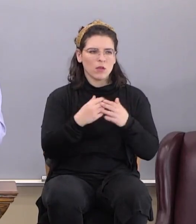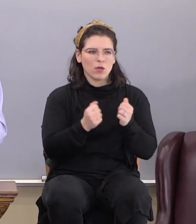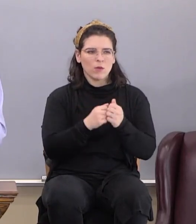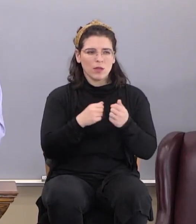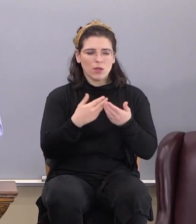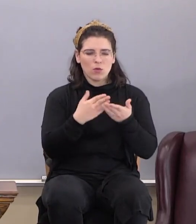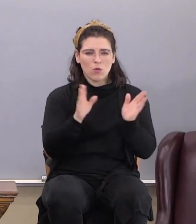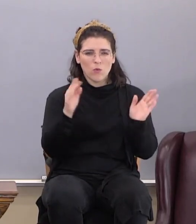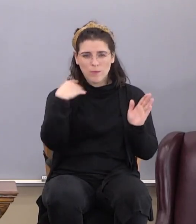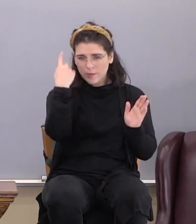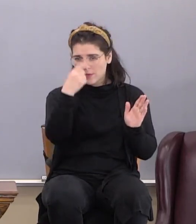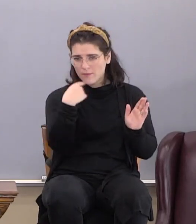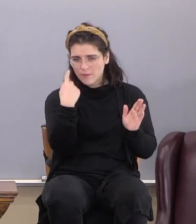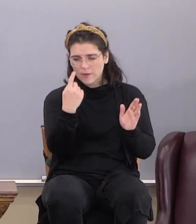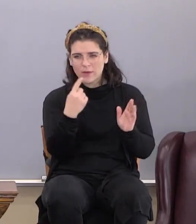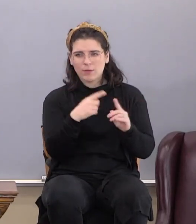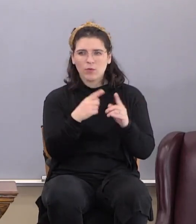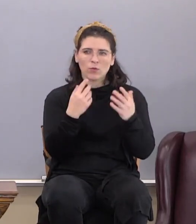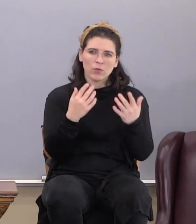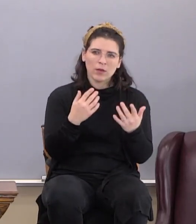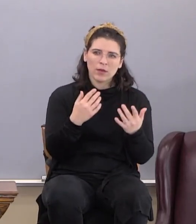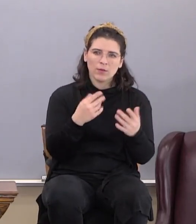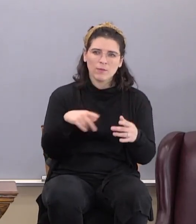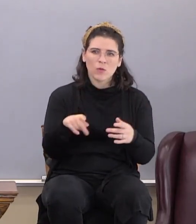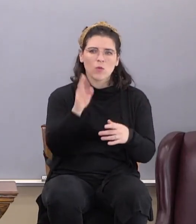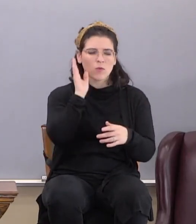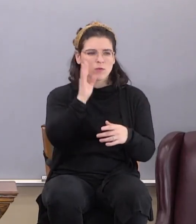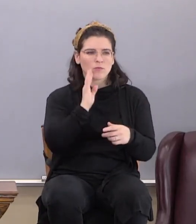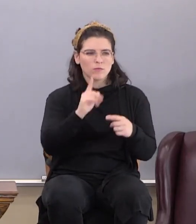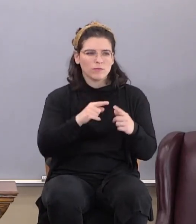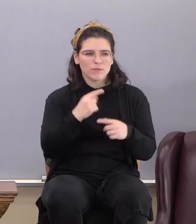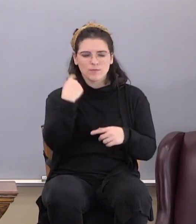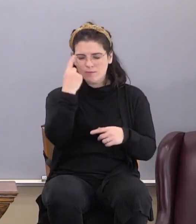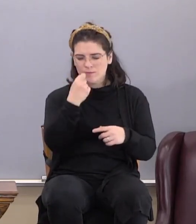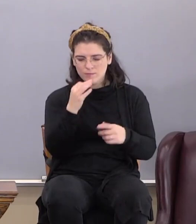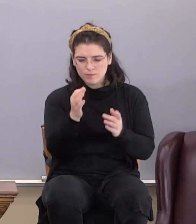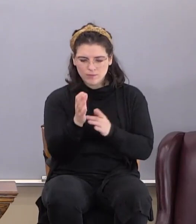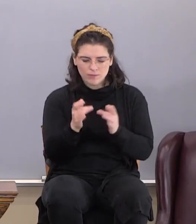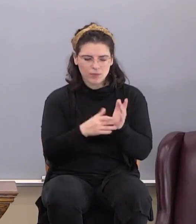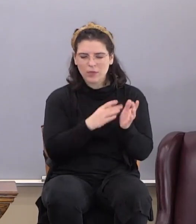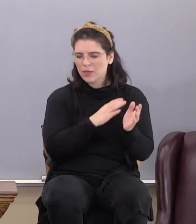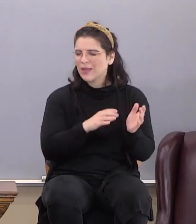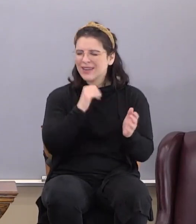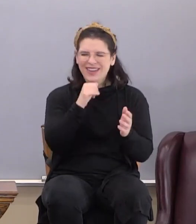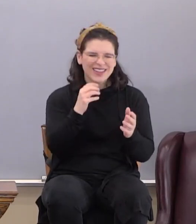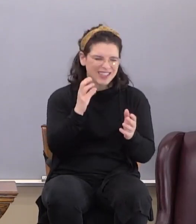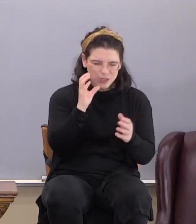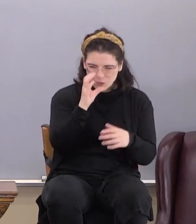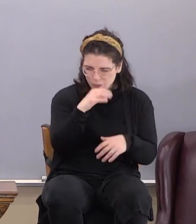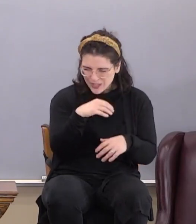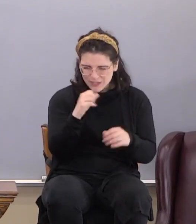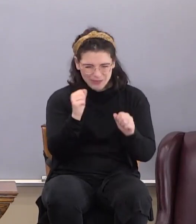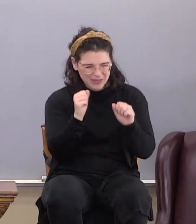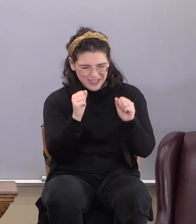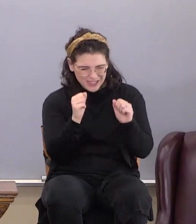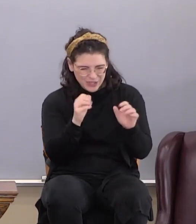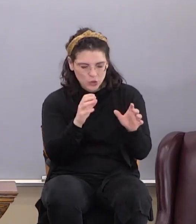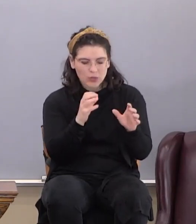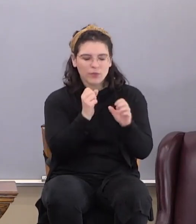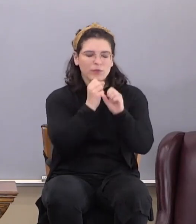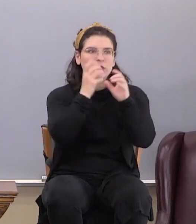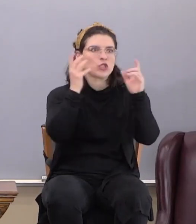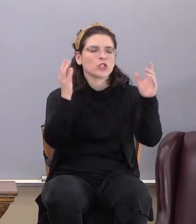open face. Well, wait a minute. Paul's going to talk about the face of Jesus, not in this weird mystical